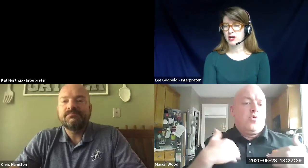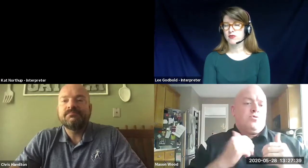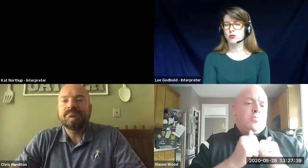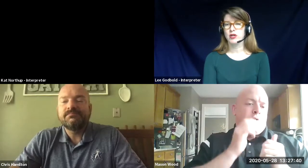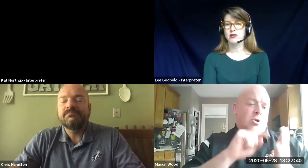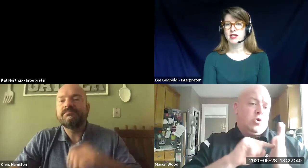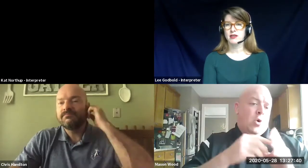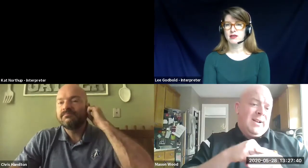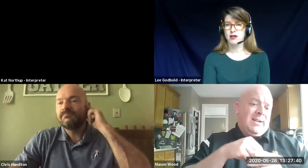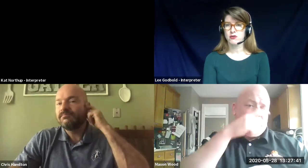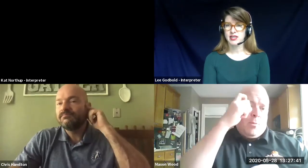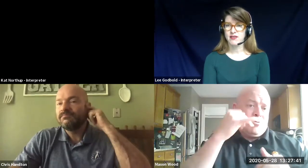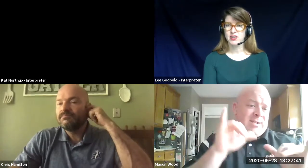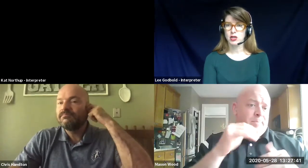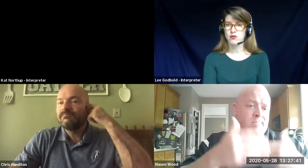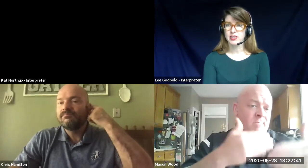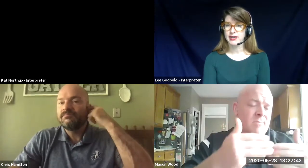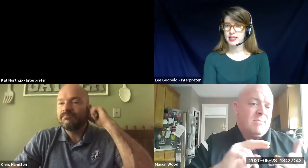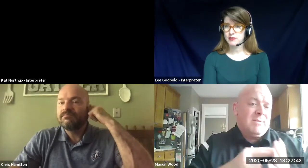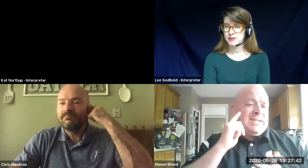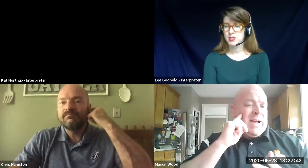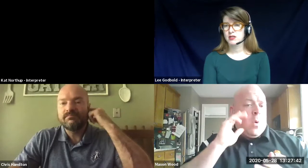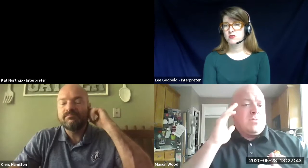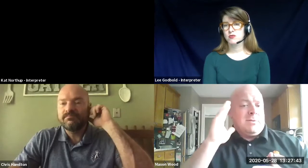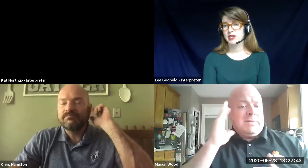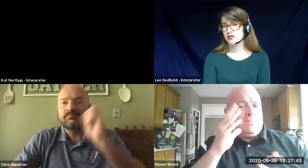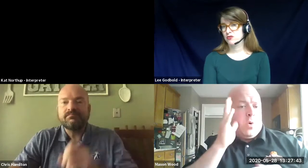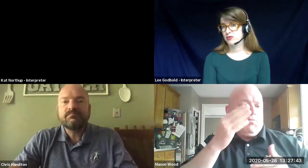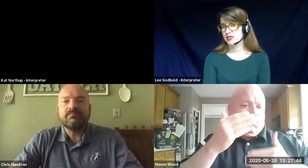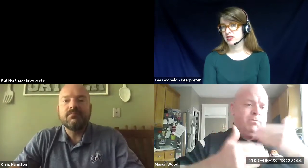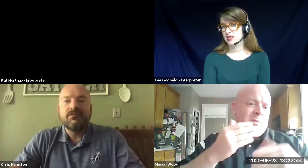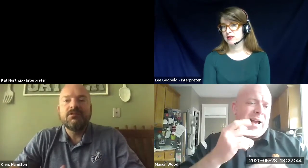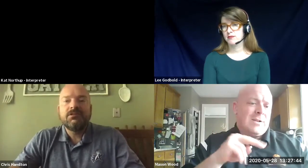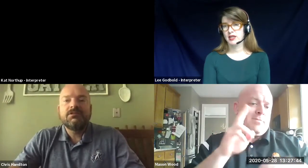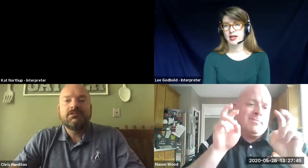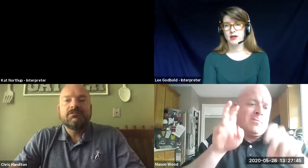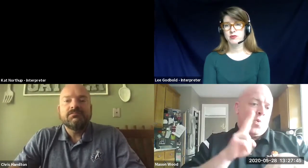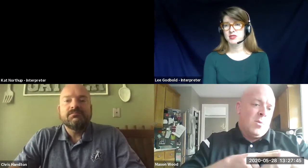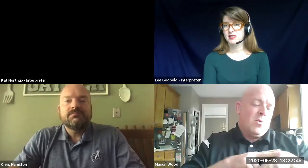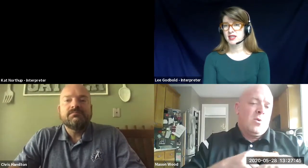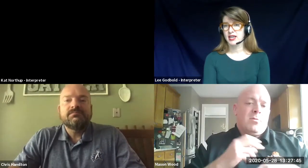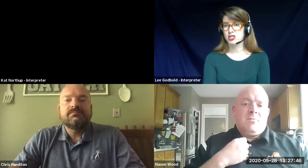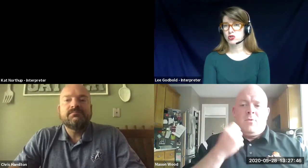mentioned. However, we are not authorized to have any overnight camps. So we're planning to proceed with business as